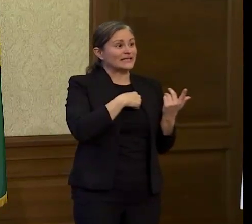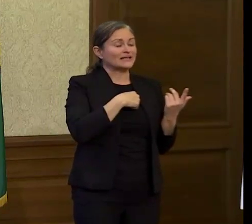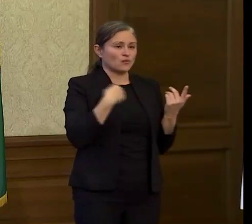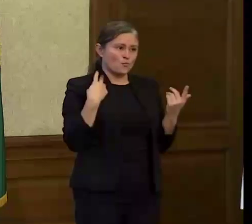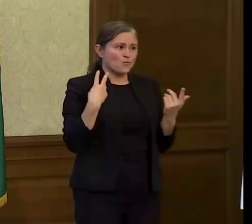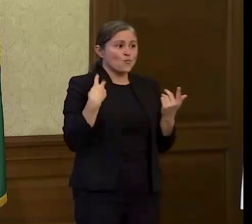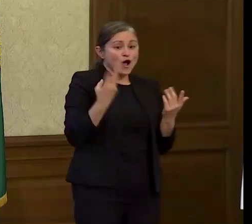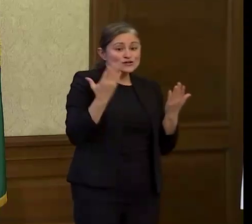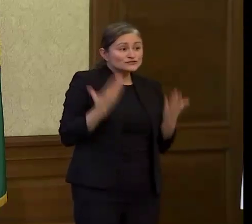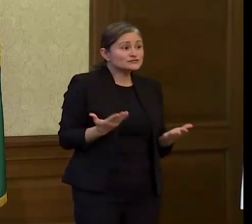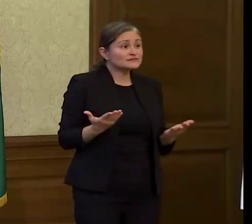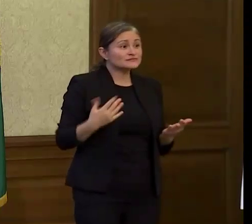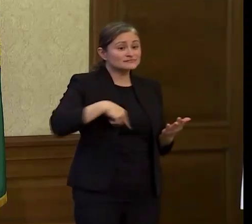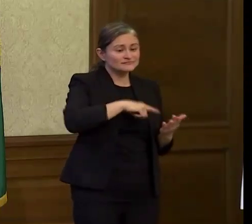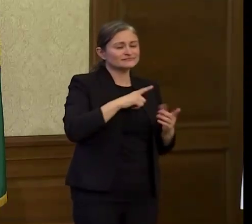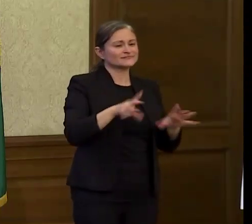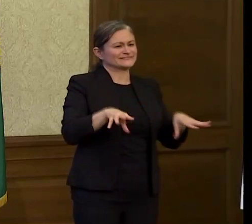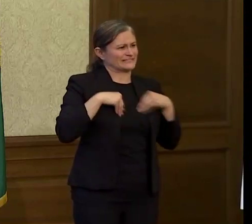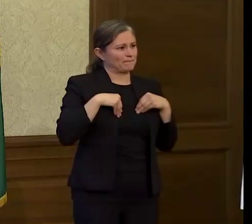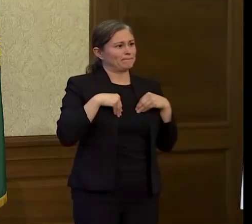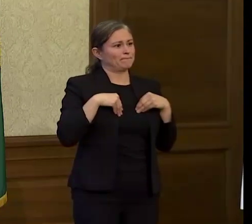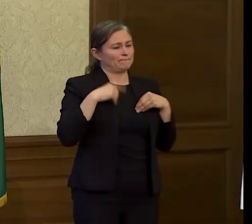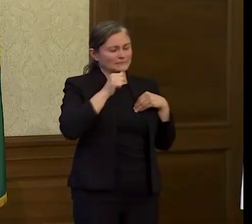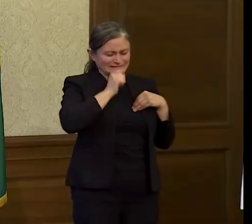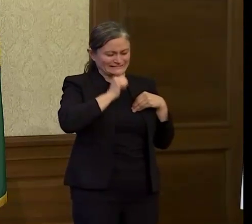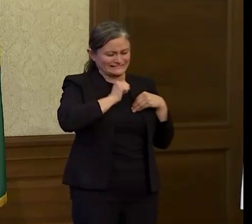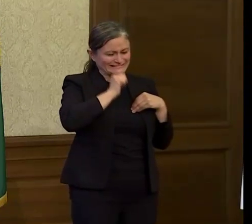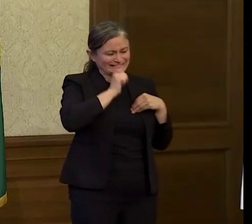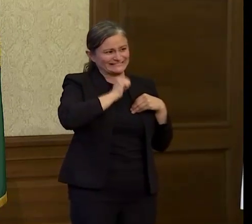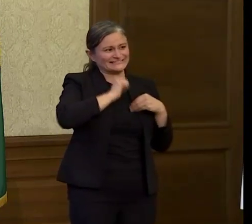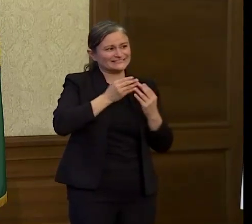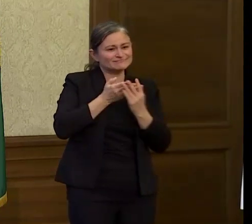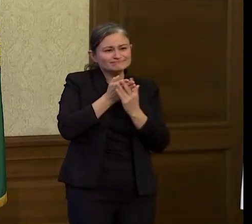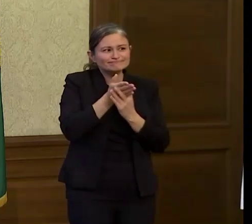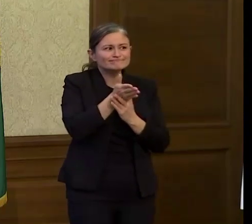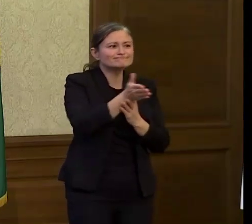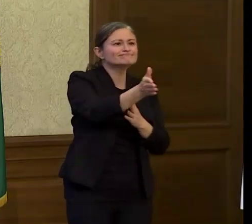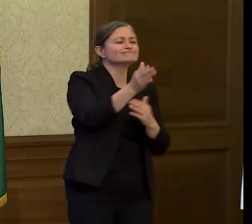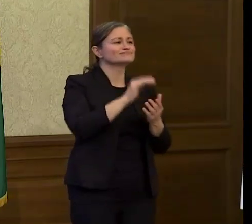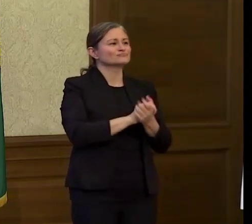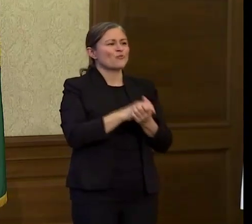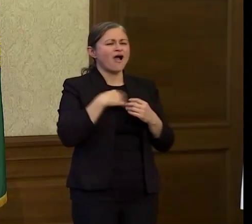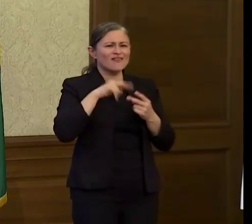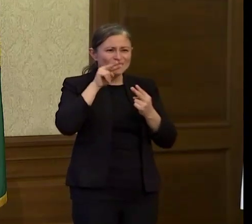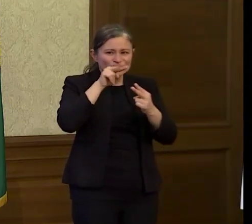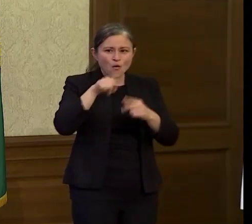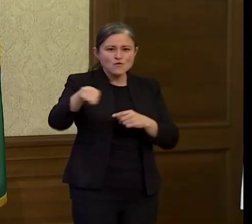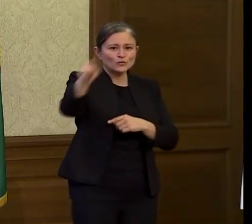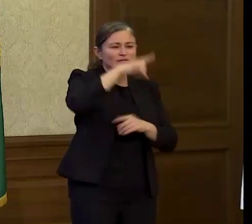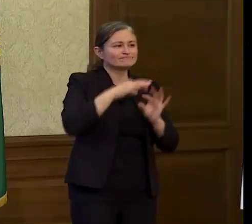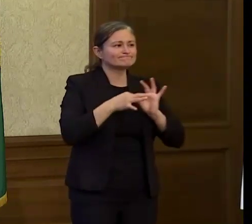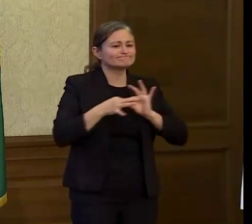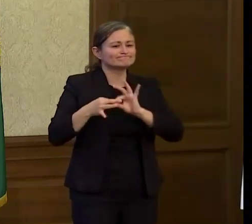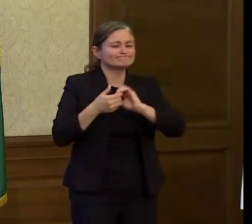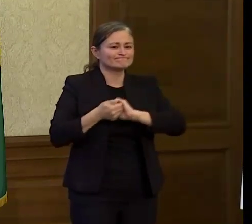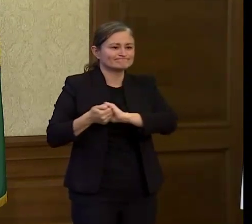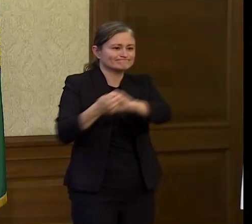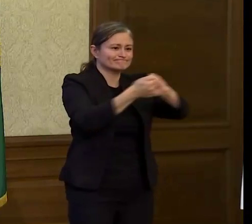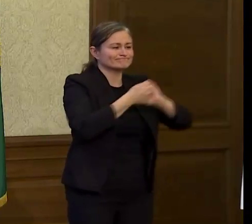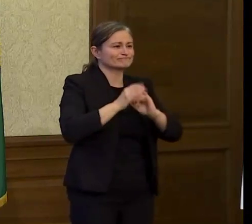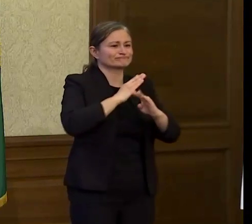to do. And I look forward to our victory in this effort. I'm joined tonight by Department of Health Director John Weisman, State